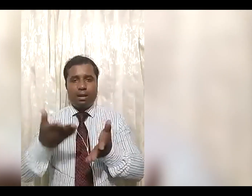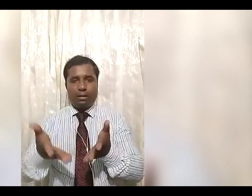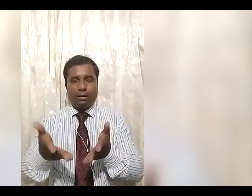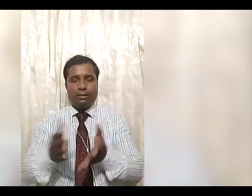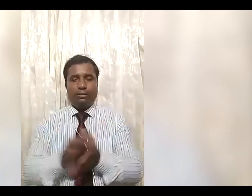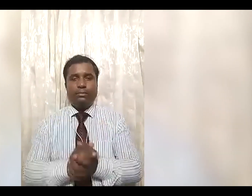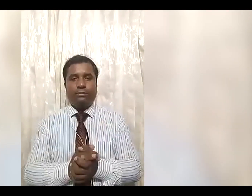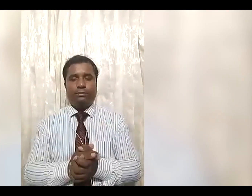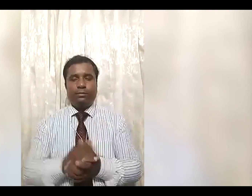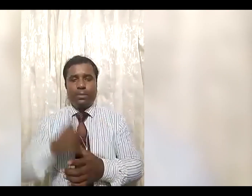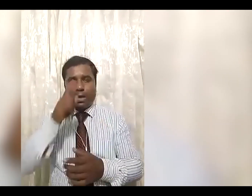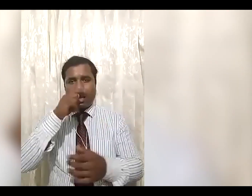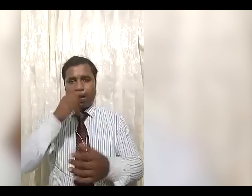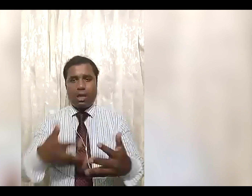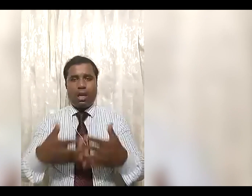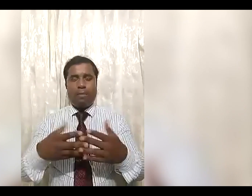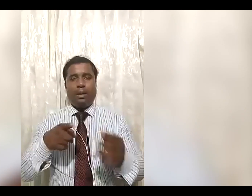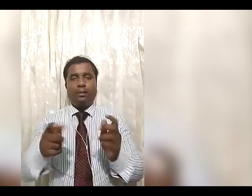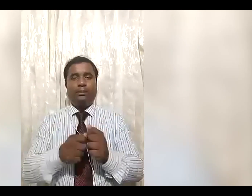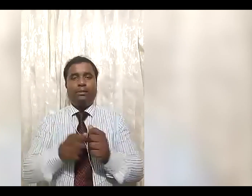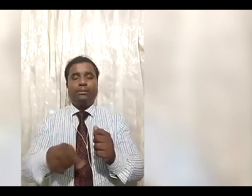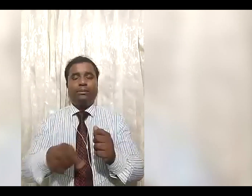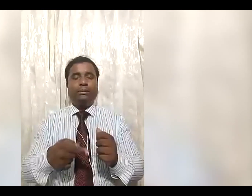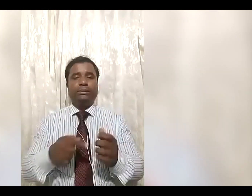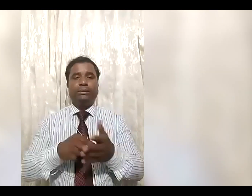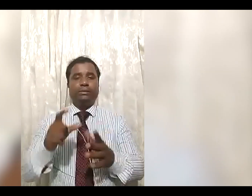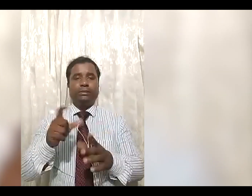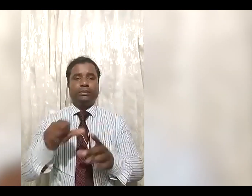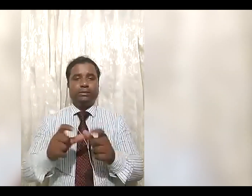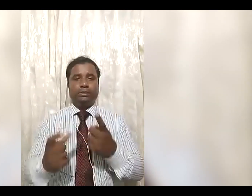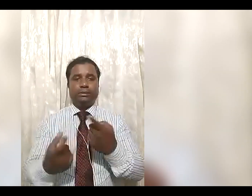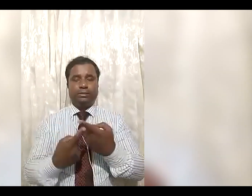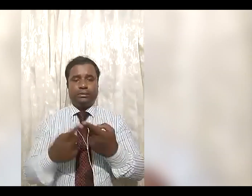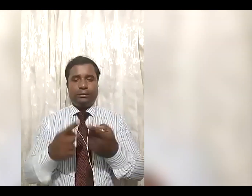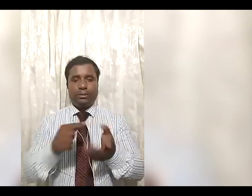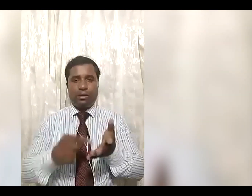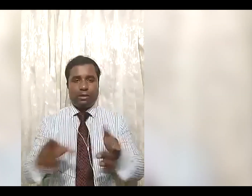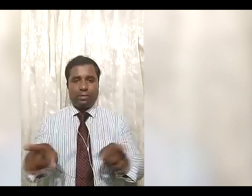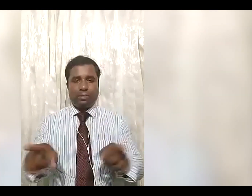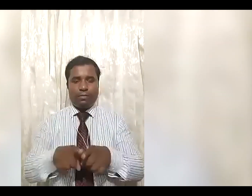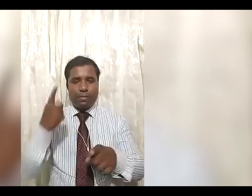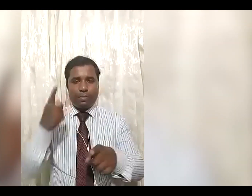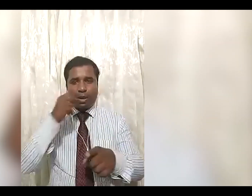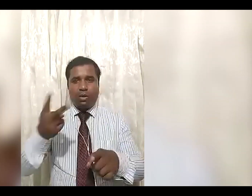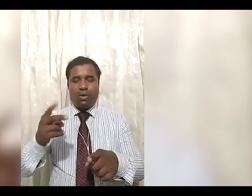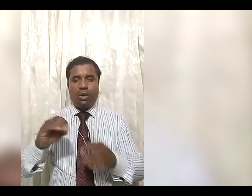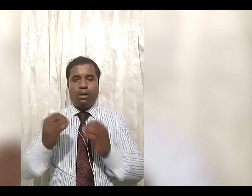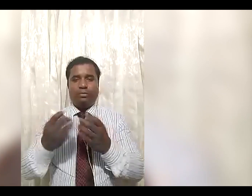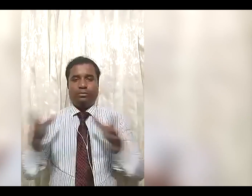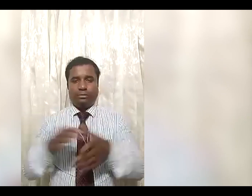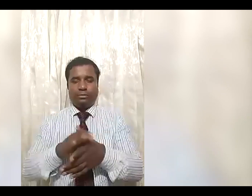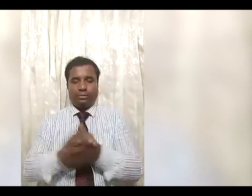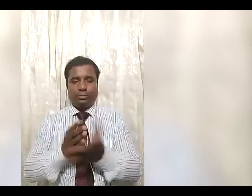to Americans, or does it relate to people of other national origin in the